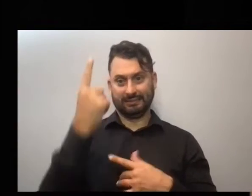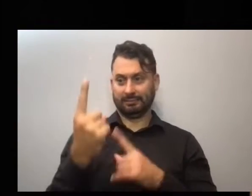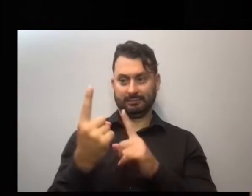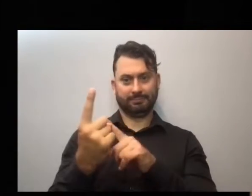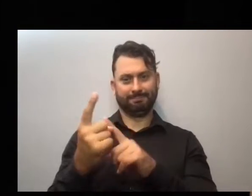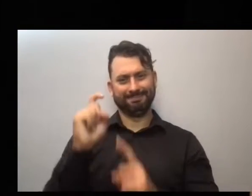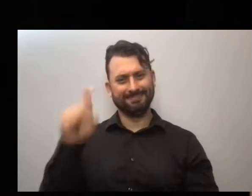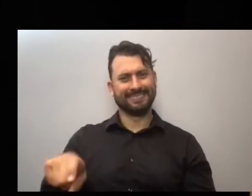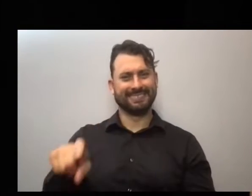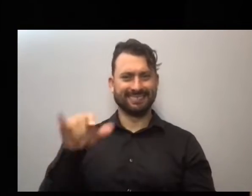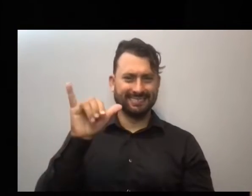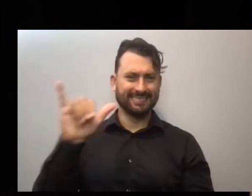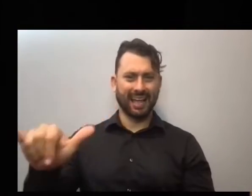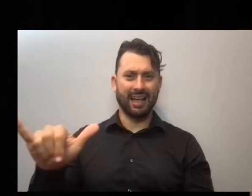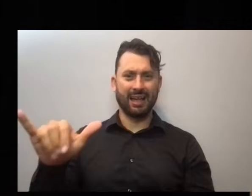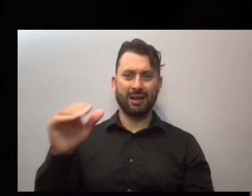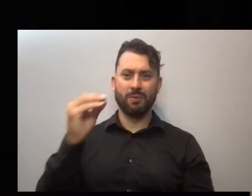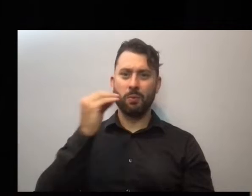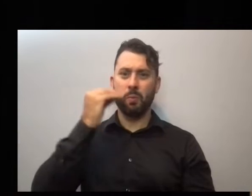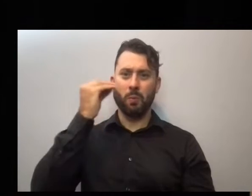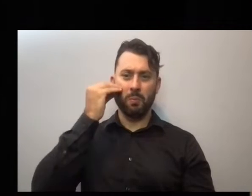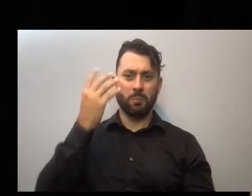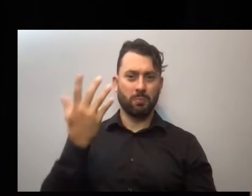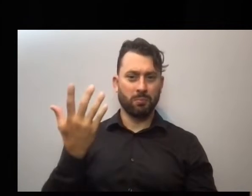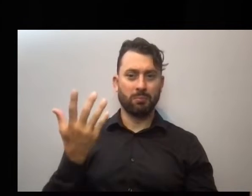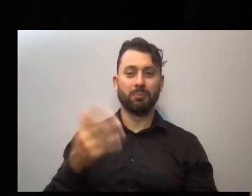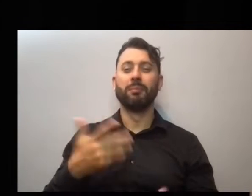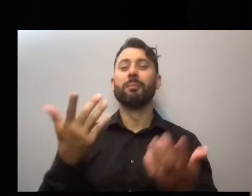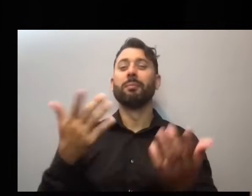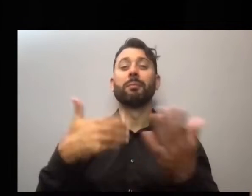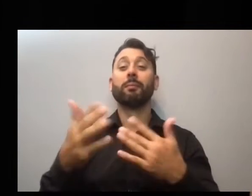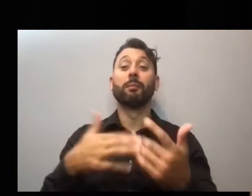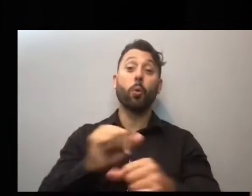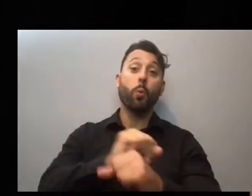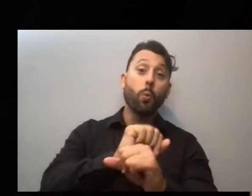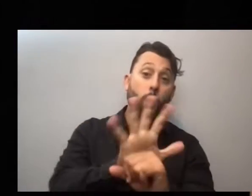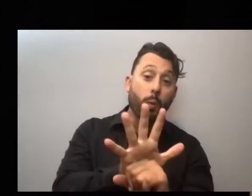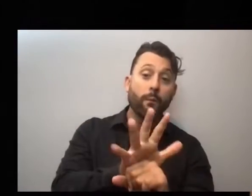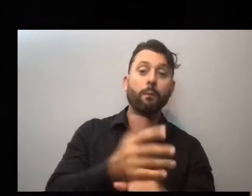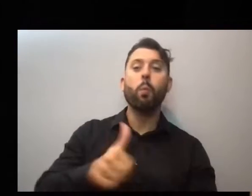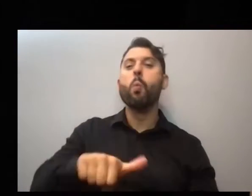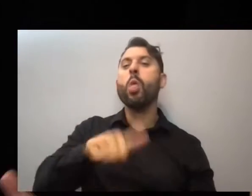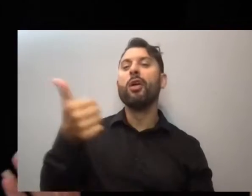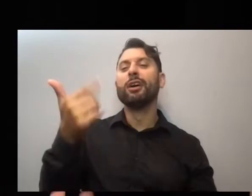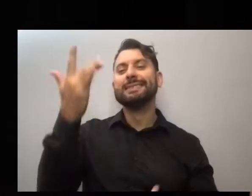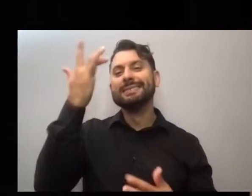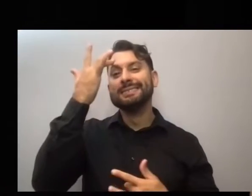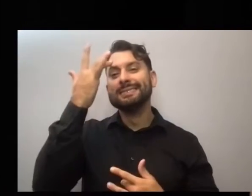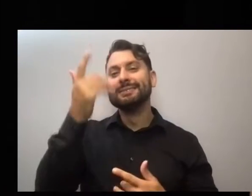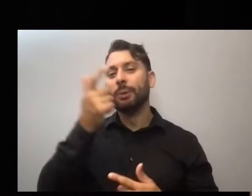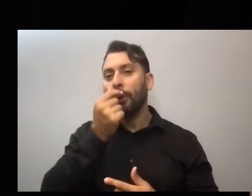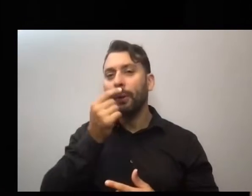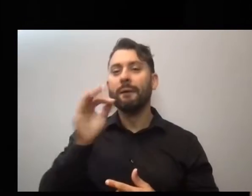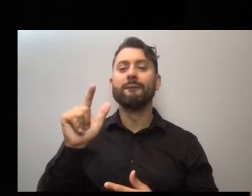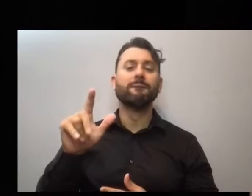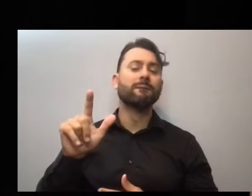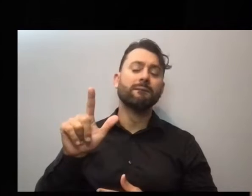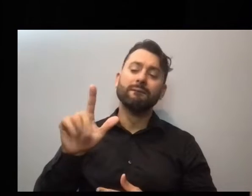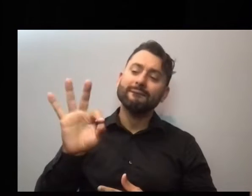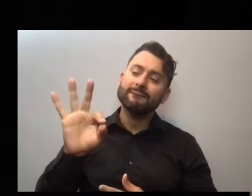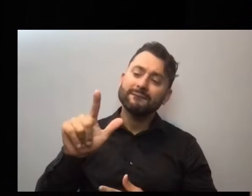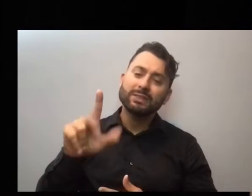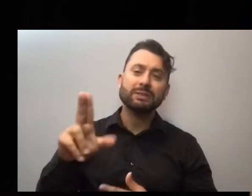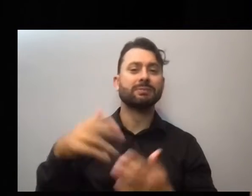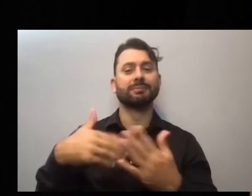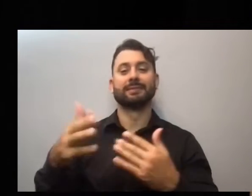want people who are sick to stay home and stay away from other people. But we know that with COVID in a household,